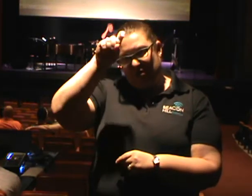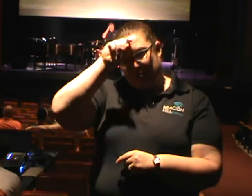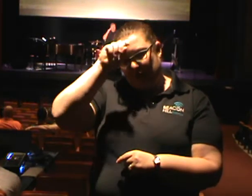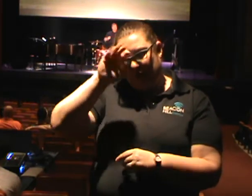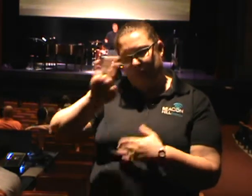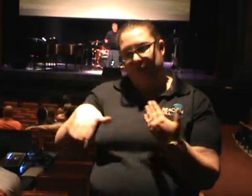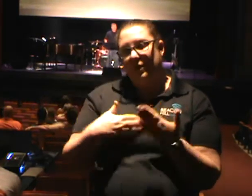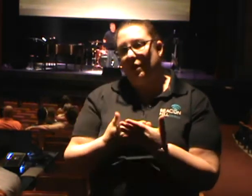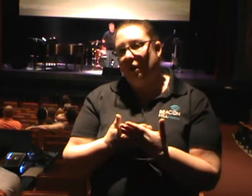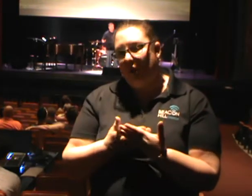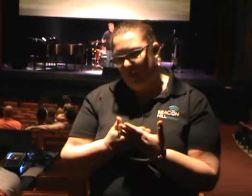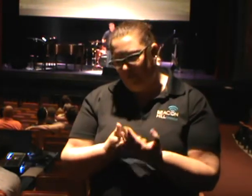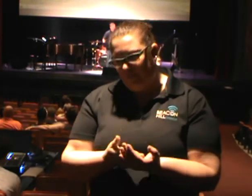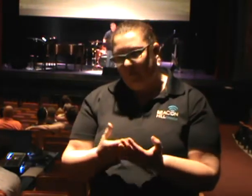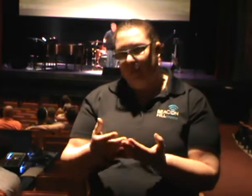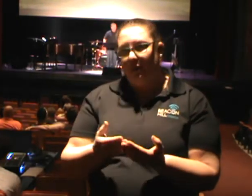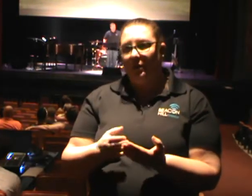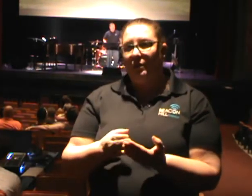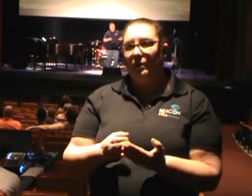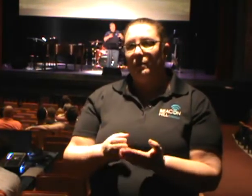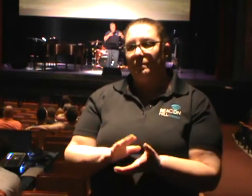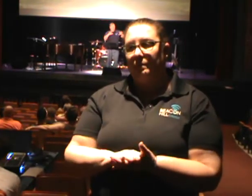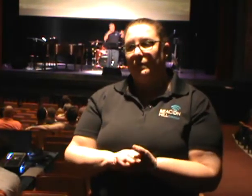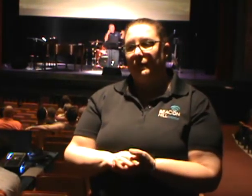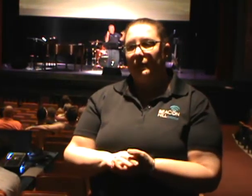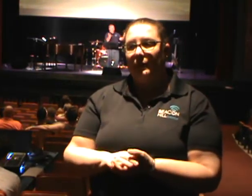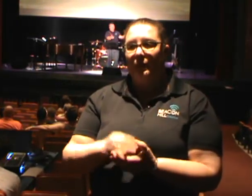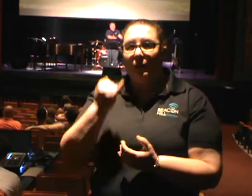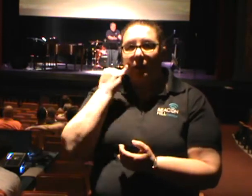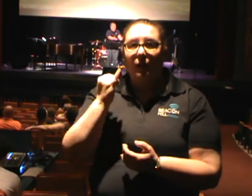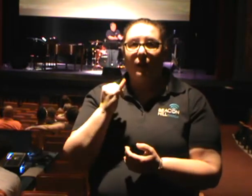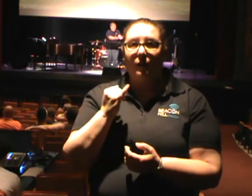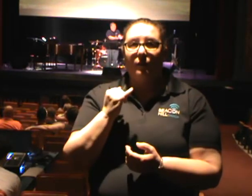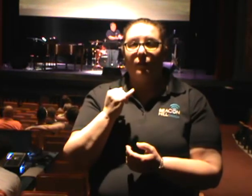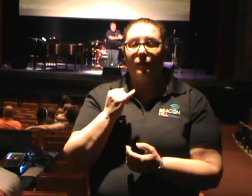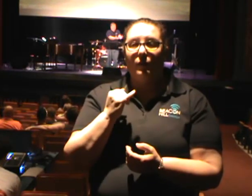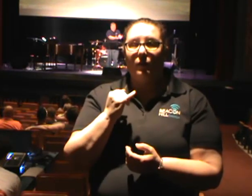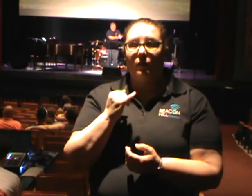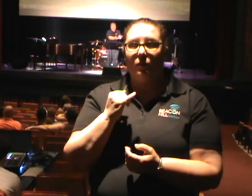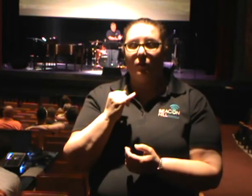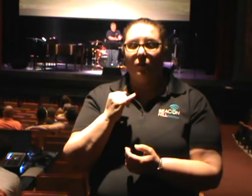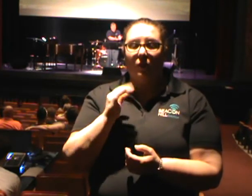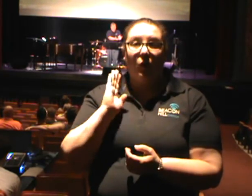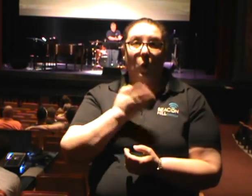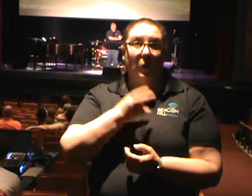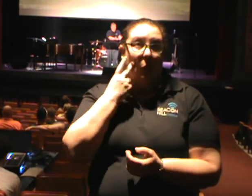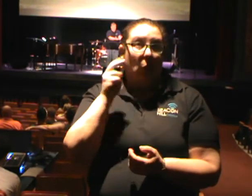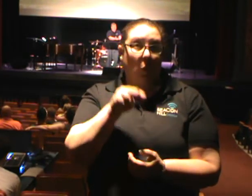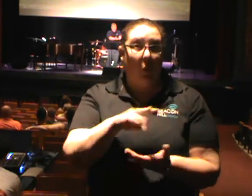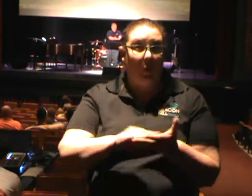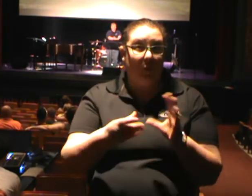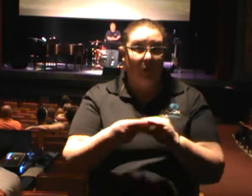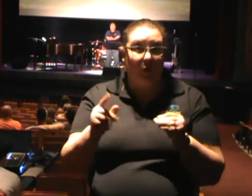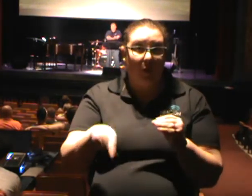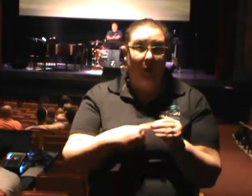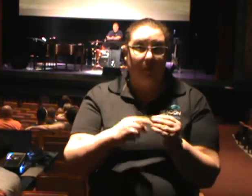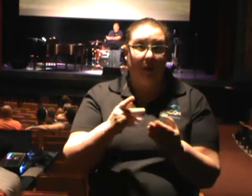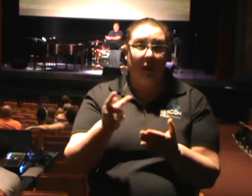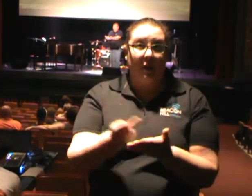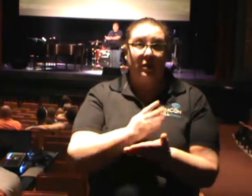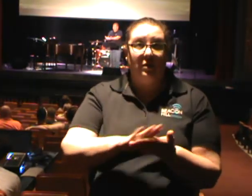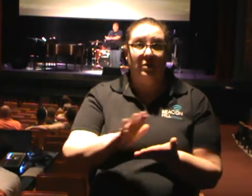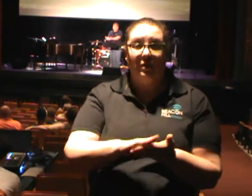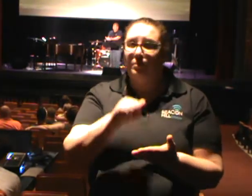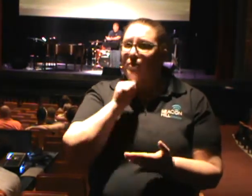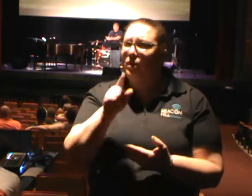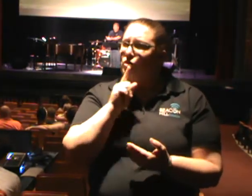going to be real honest with you here in Scripture. If we use this parable about sheep, I don't know if you know